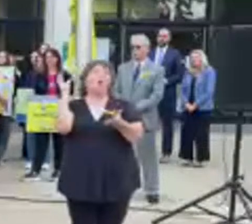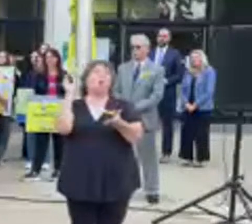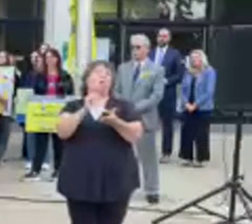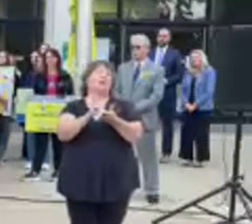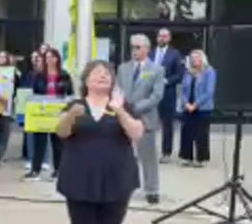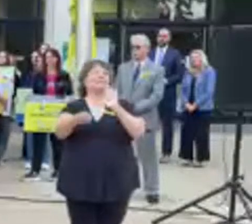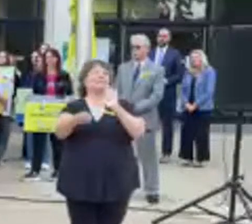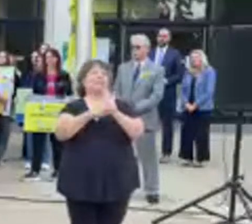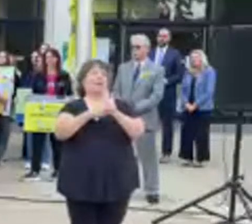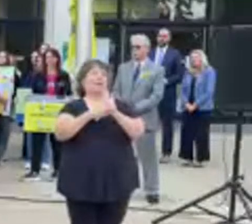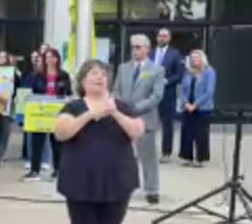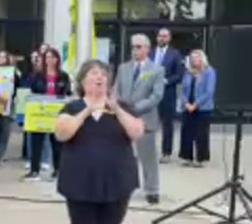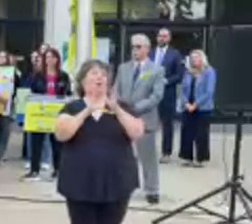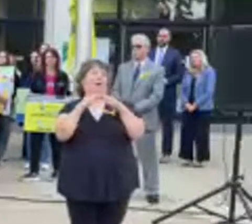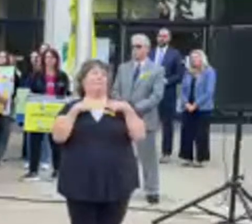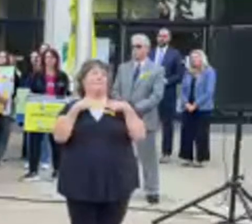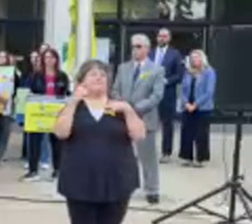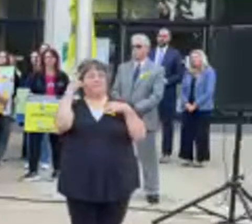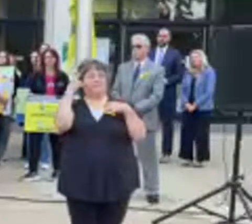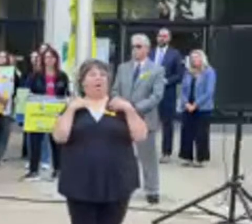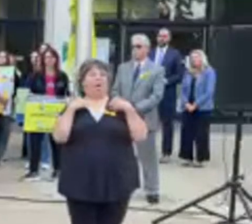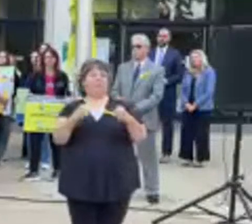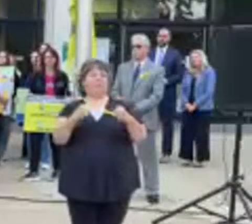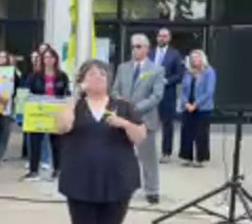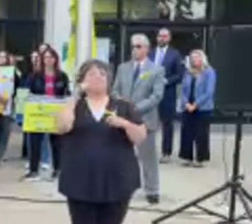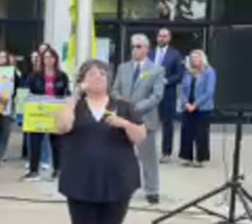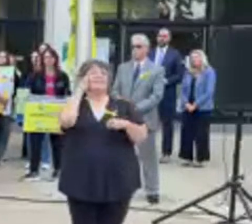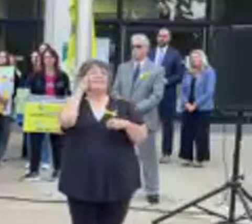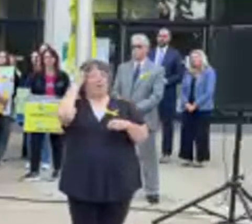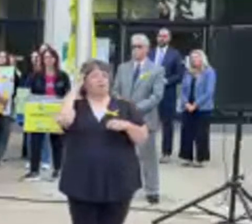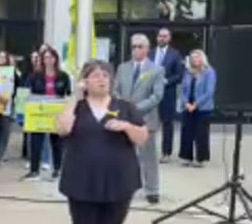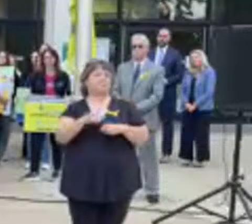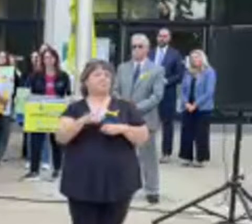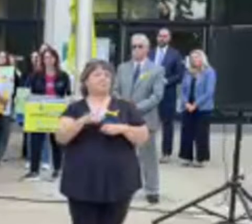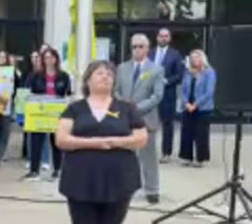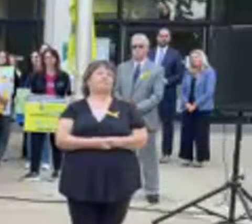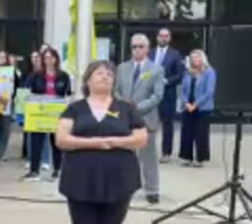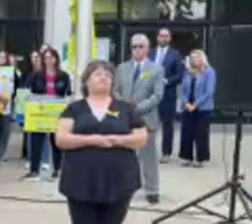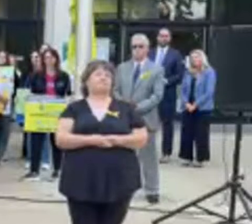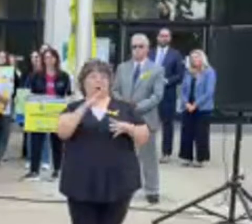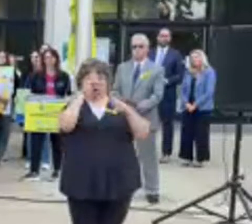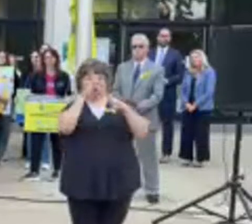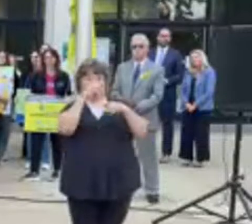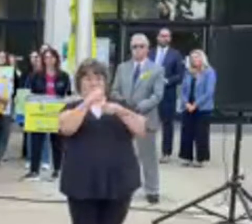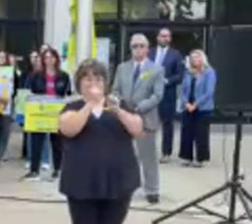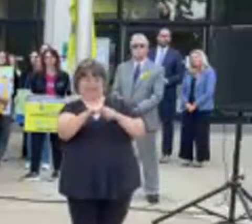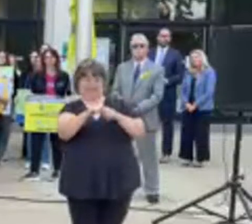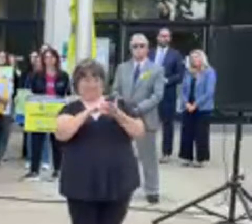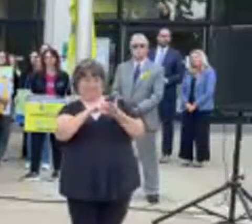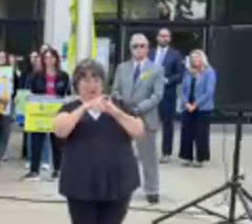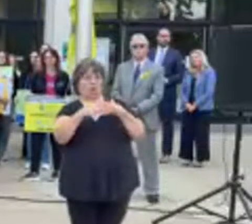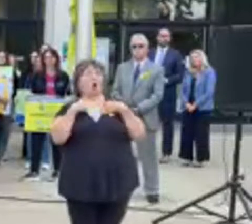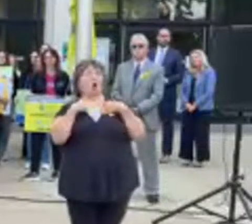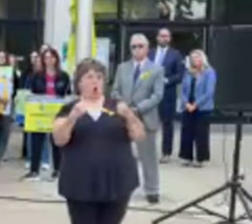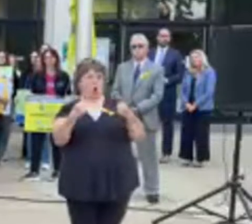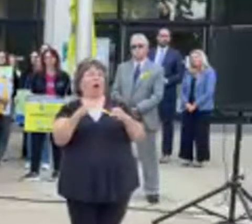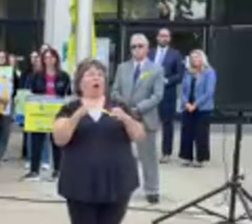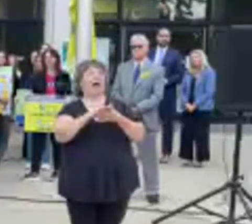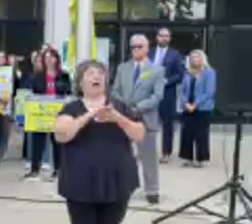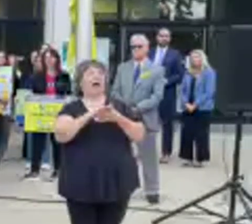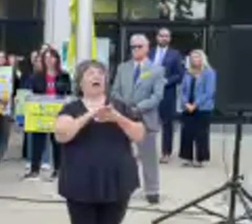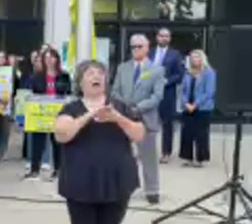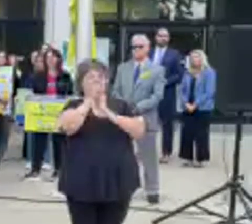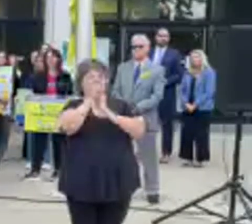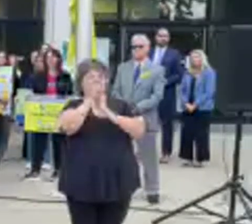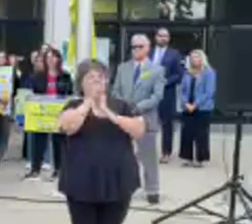the stigma surrounding mental health, particularly for teenagers. This project, both courage and